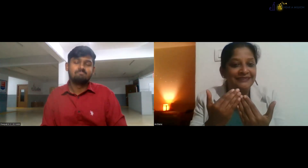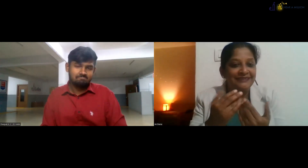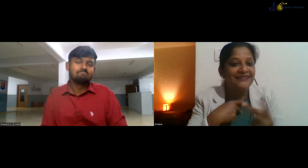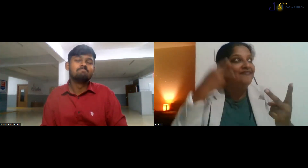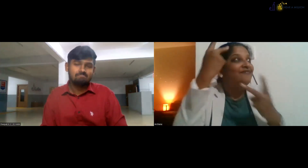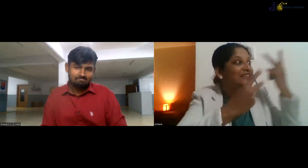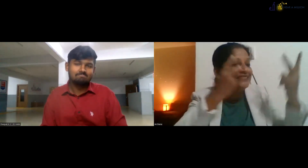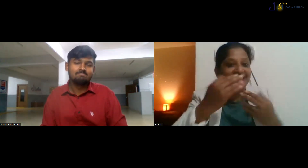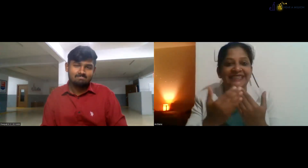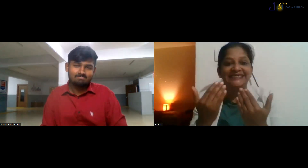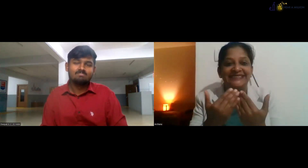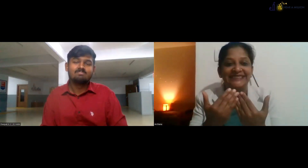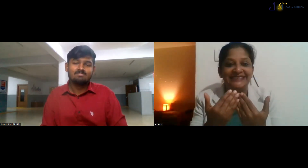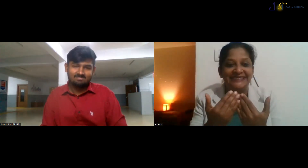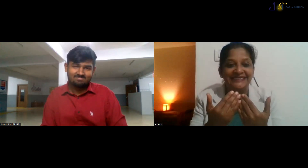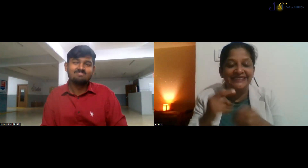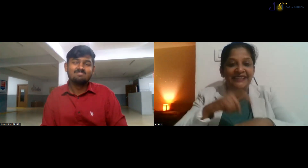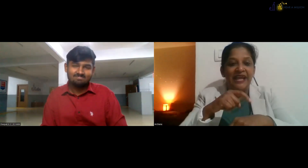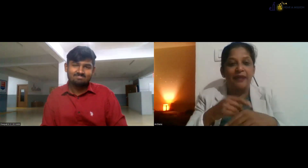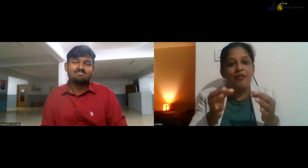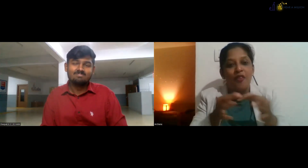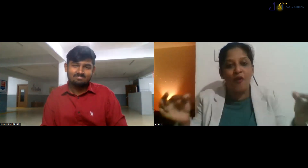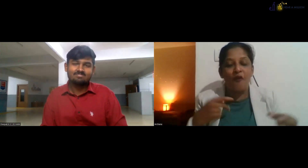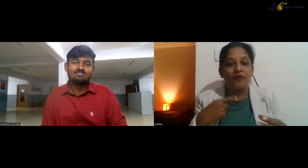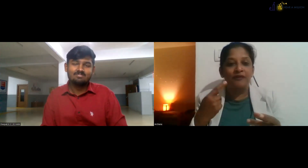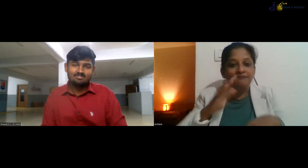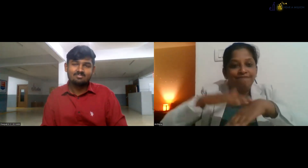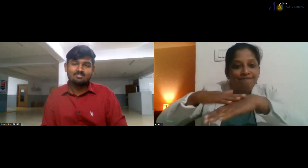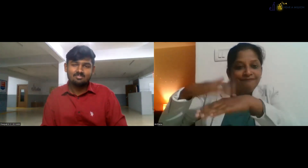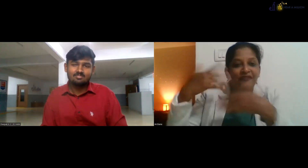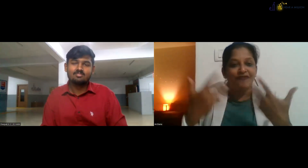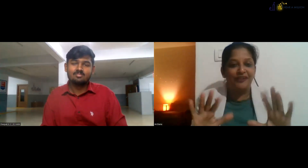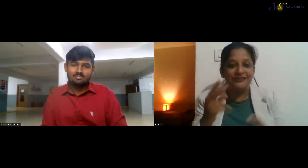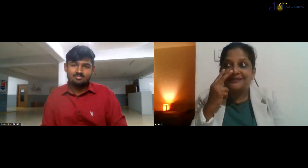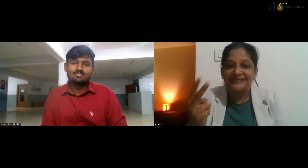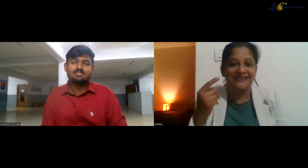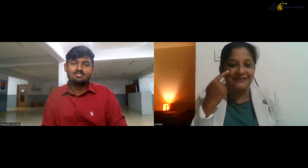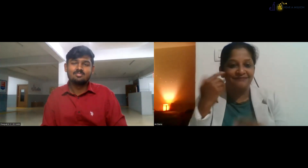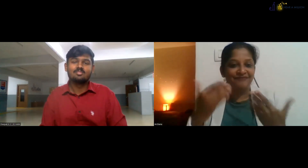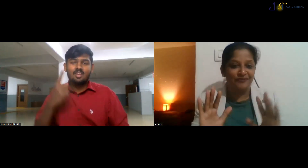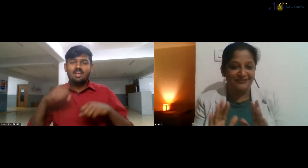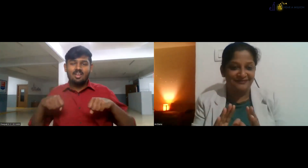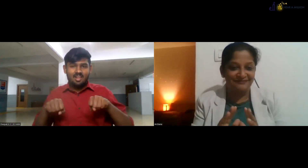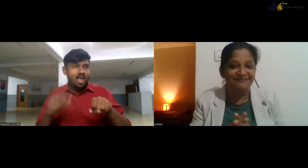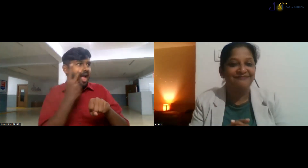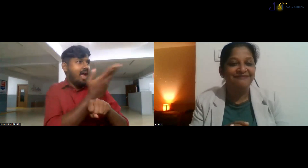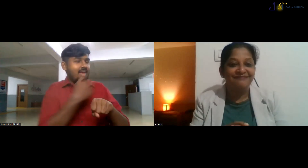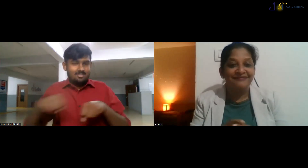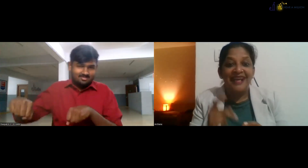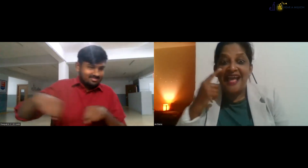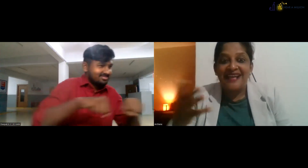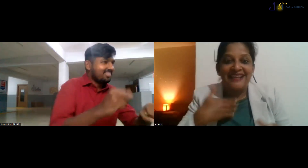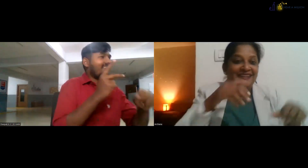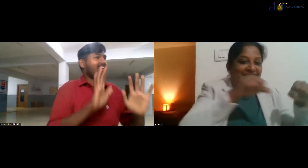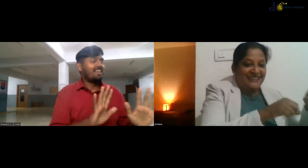you can take a pause, you can stop at any place, and you can also experience the beauty of the nature,